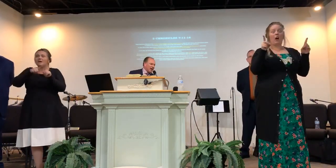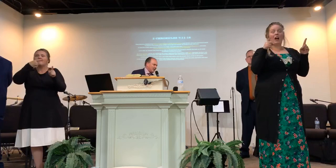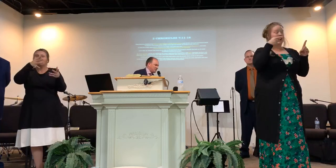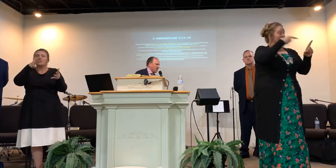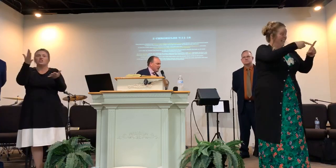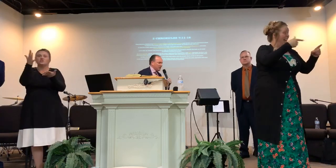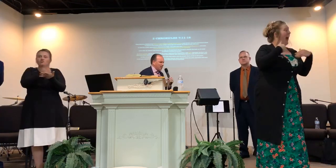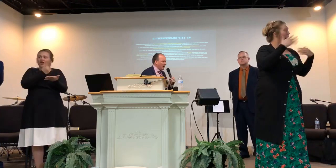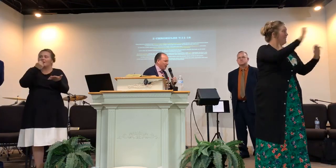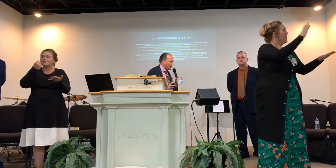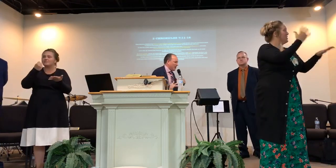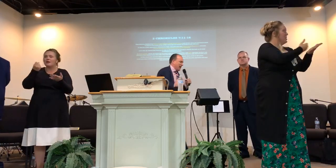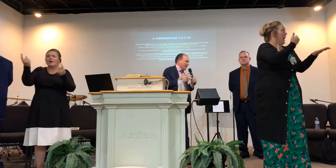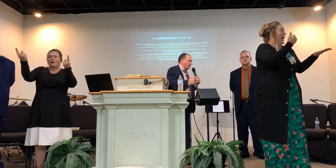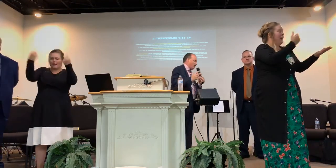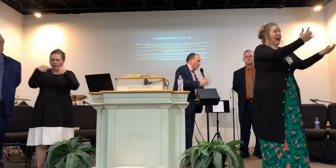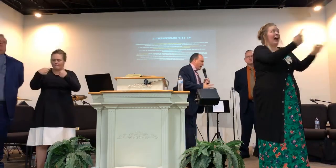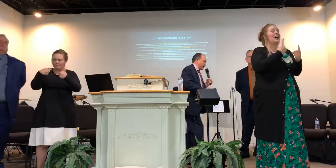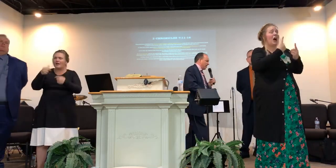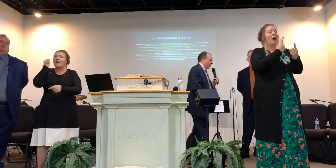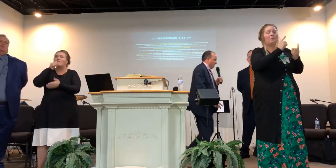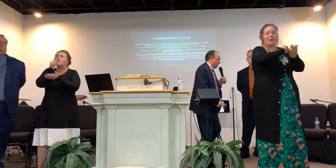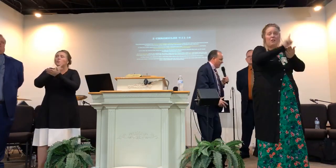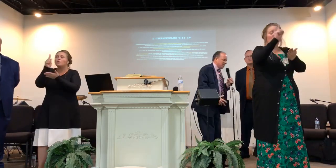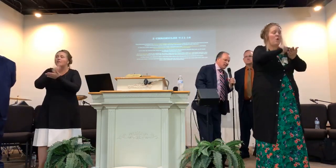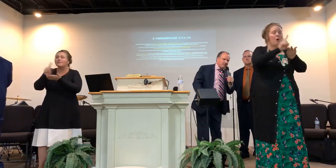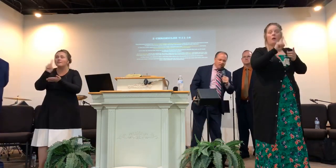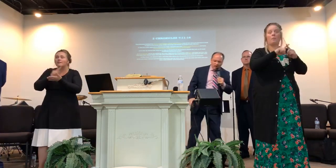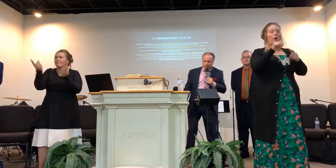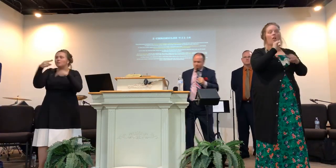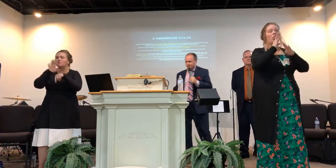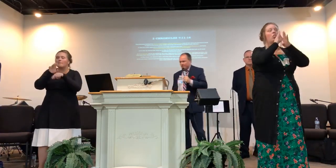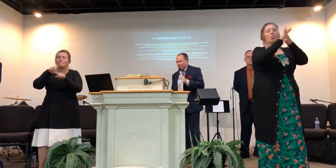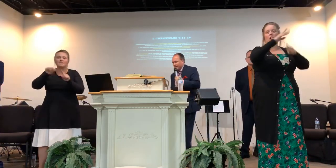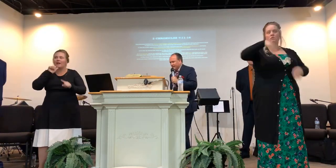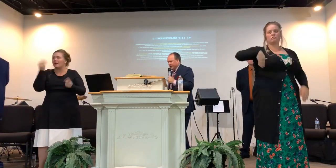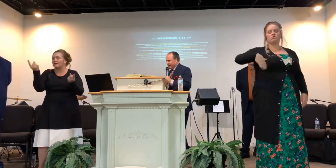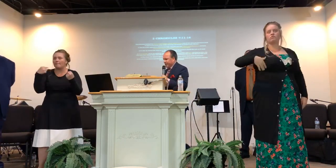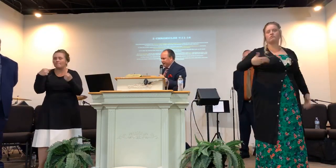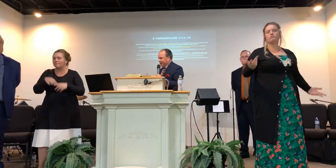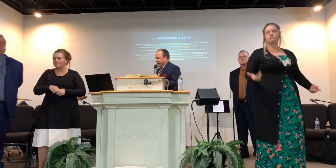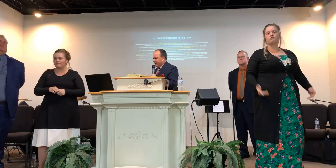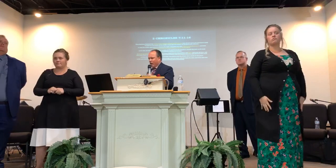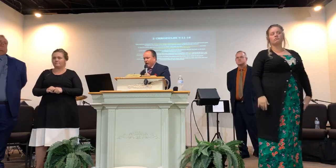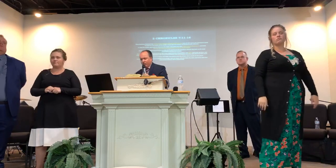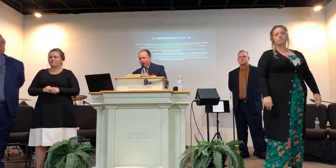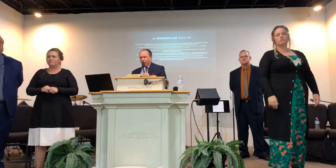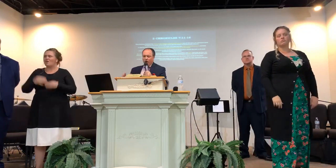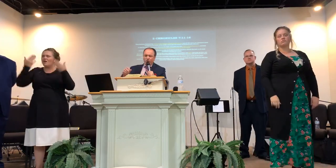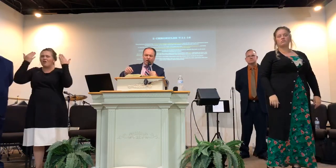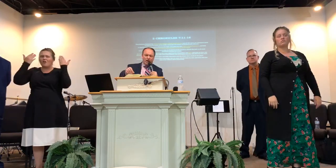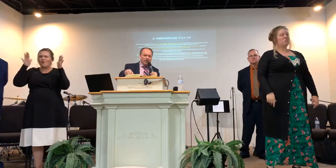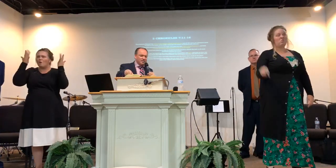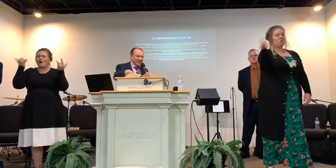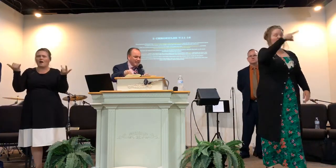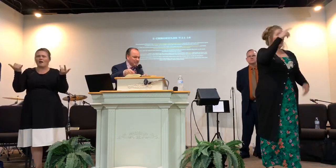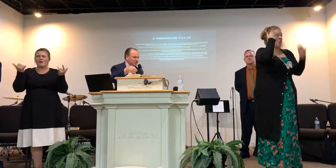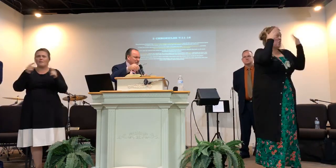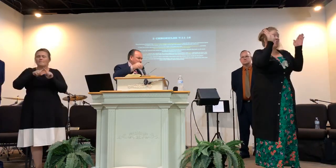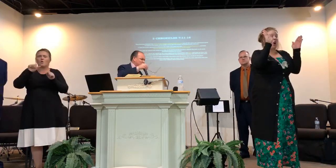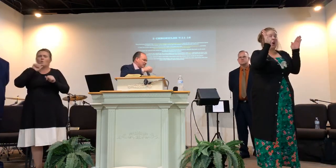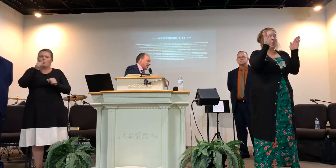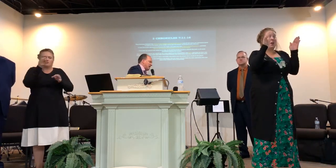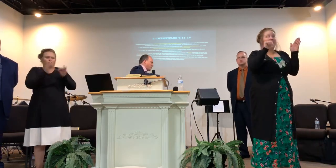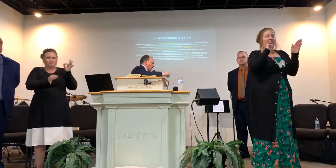his chance to come every week, but he didn't come. We don't know, and we're not going to stand